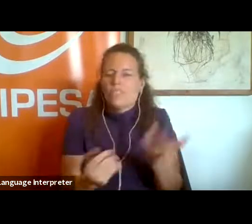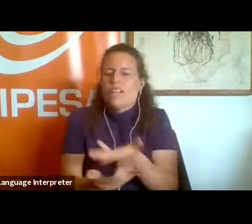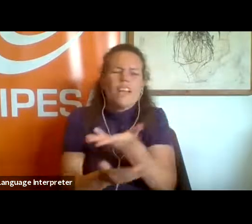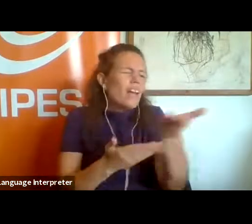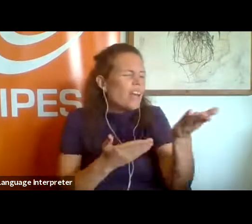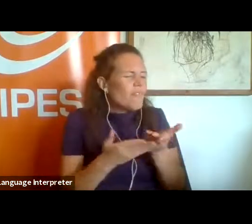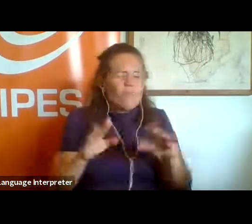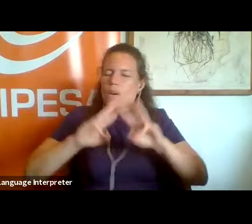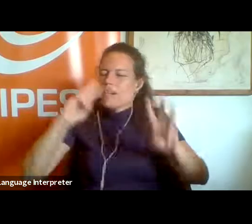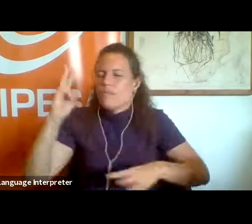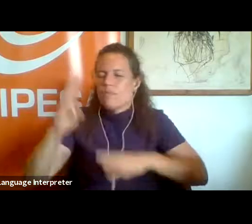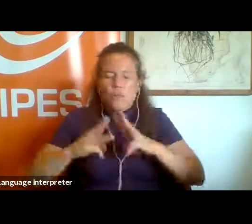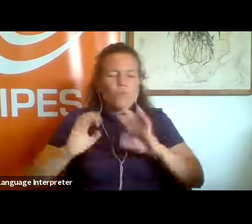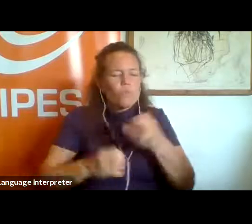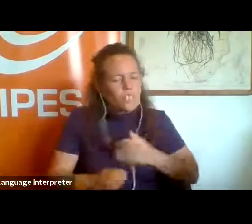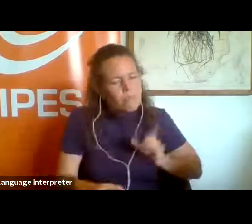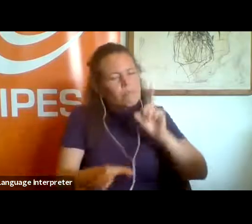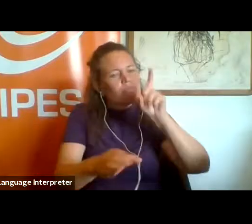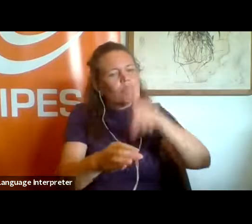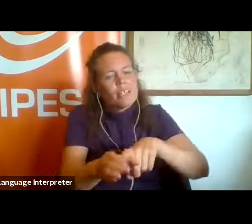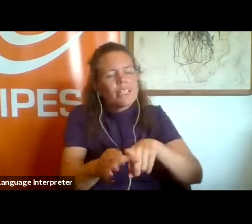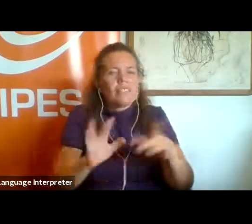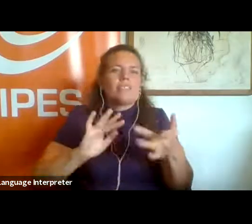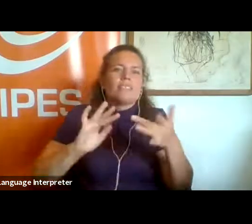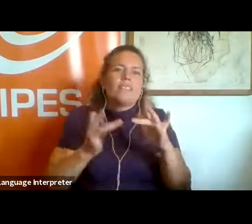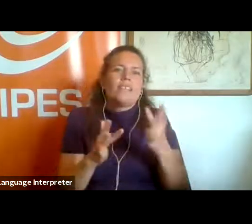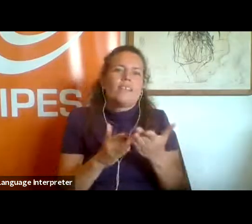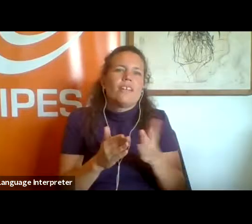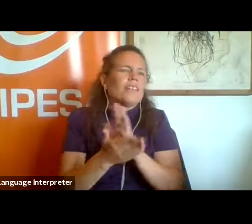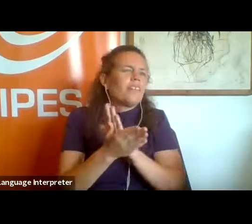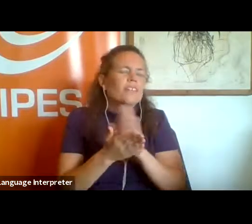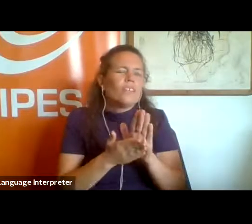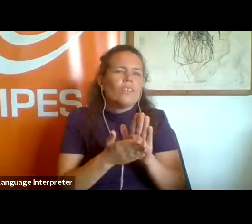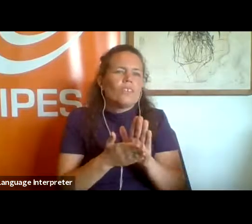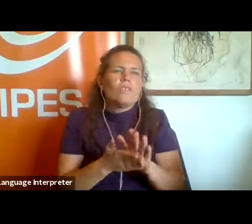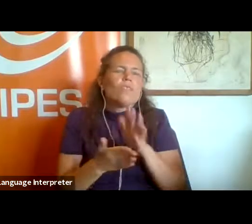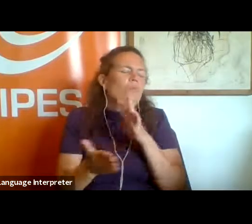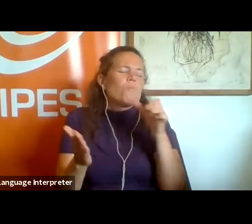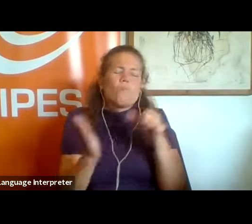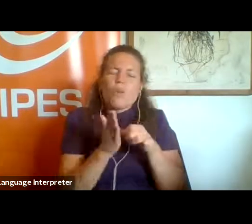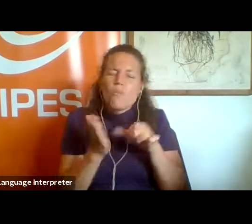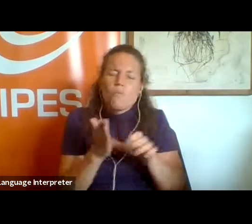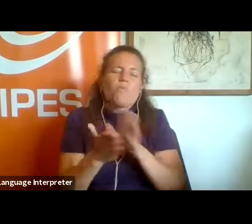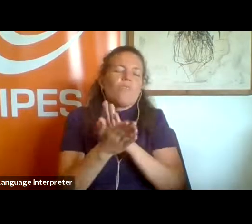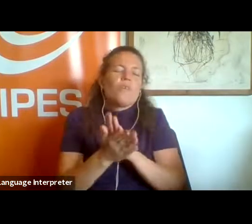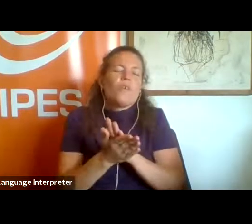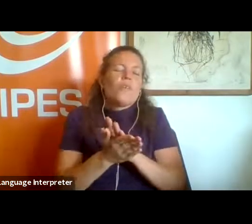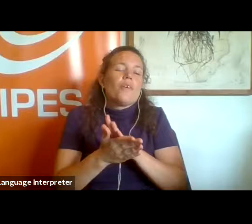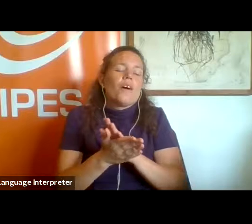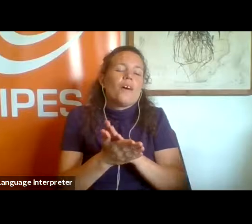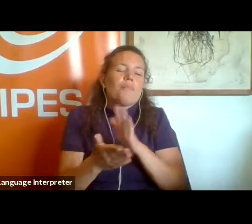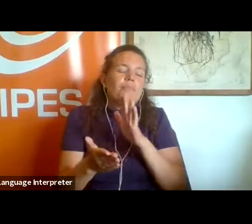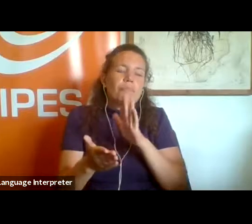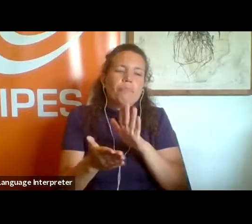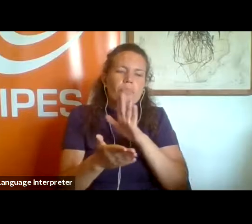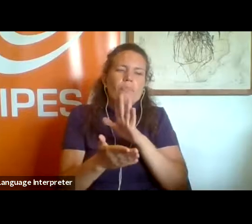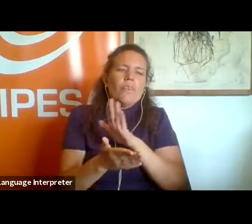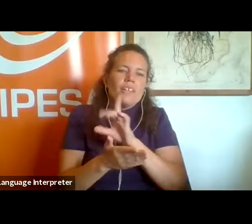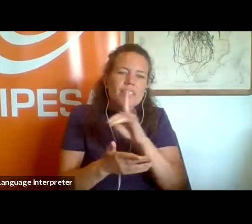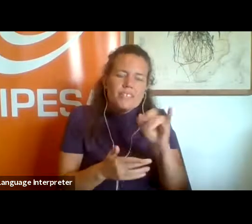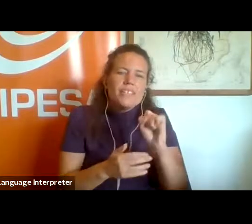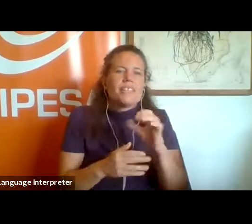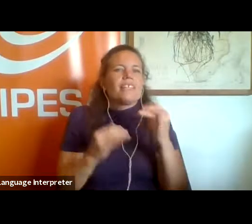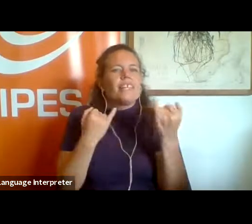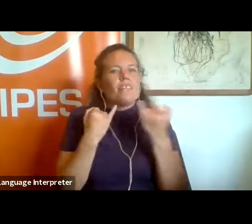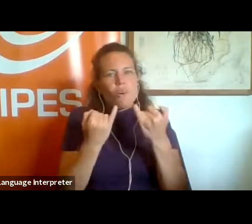world, and not have or be subject to misinformation and disinformation campaigns, not be subject to